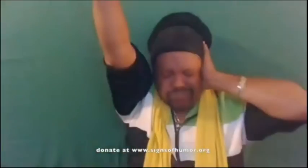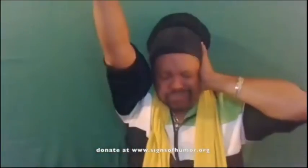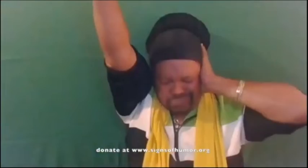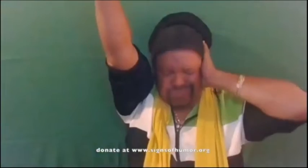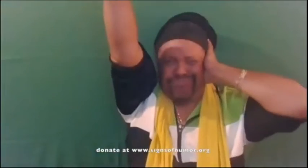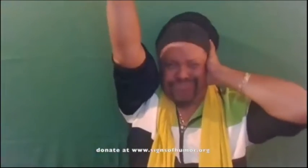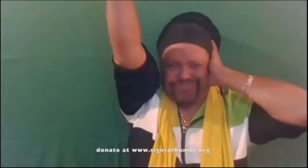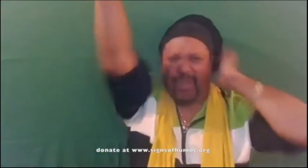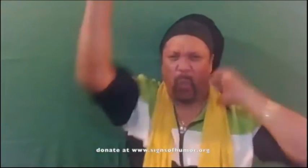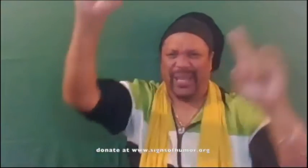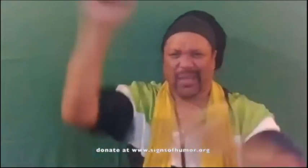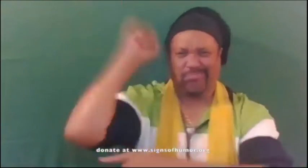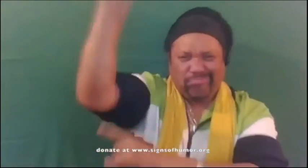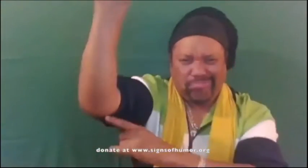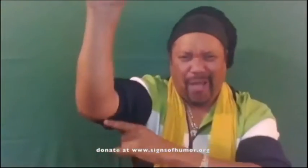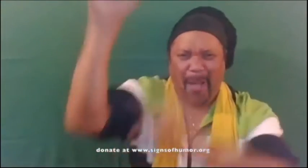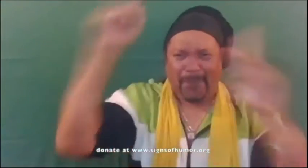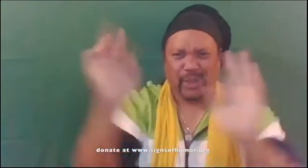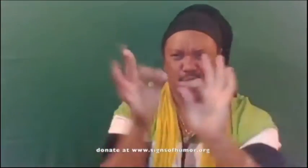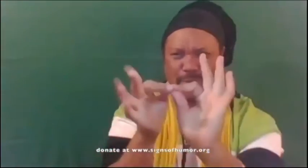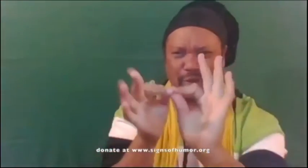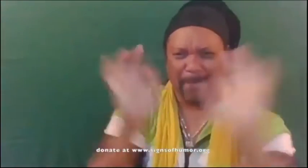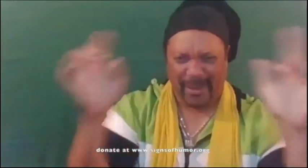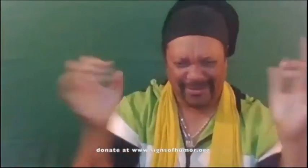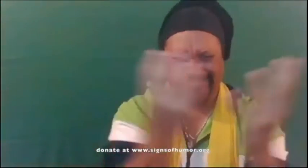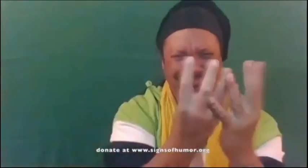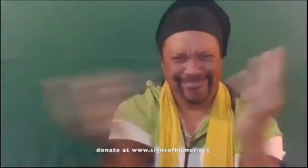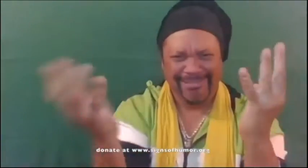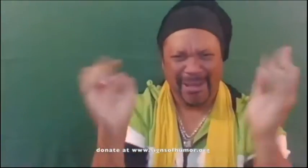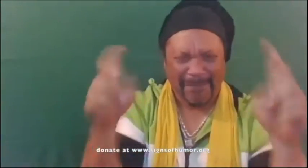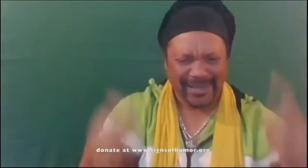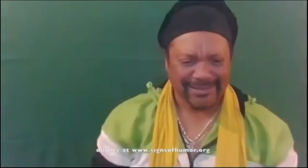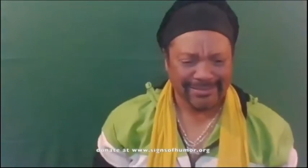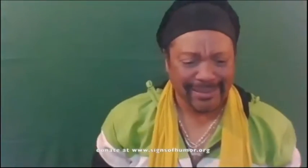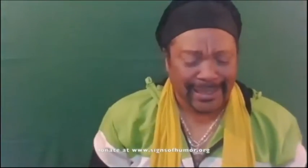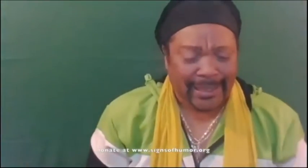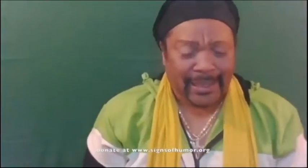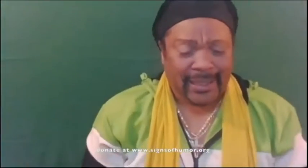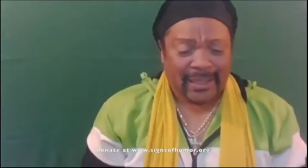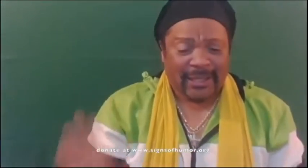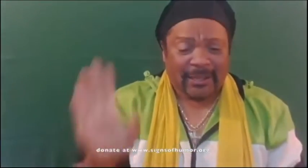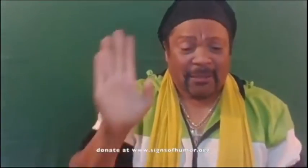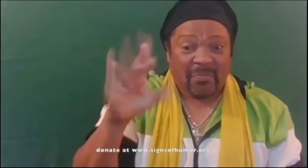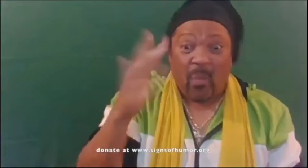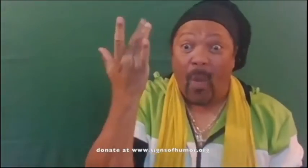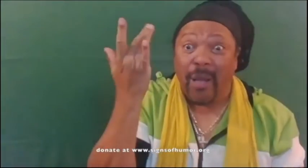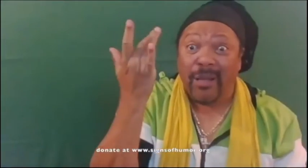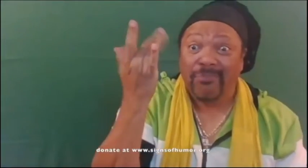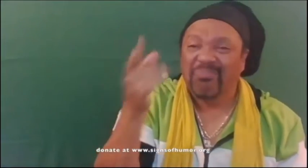Right? Be Angela Davis. Be that person. When I see you, I know what time it is. When I see you, I gotta put my fist